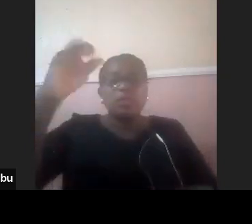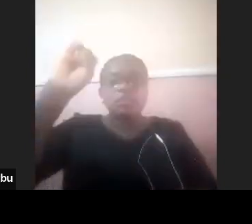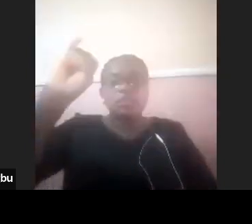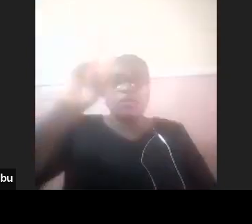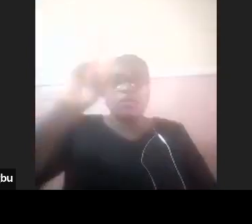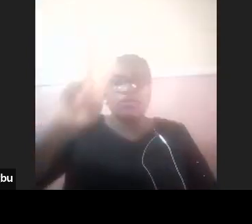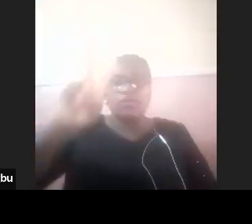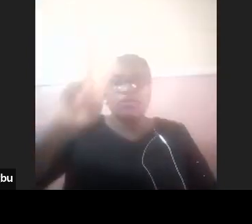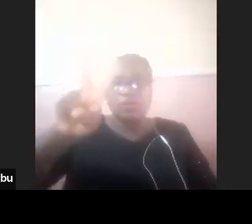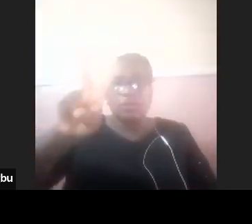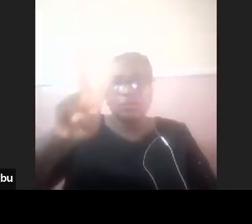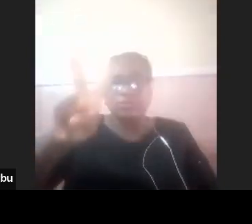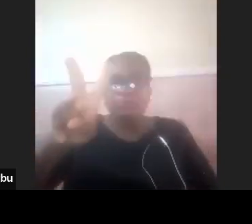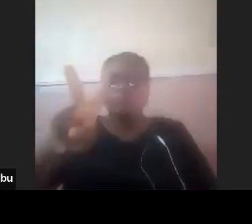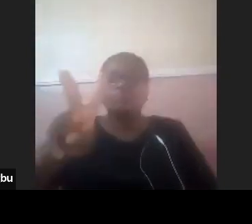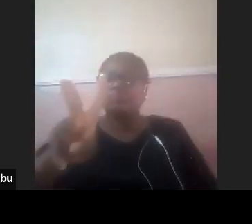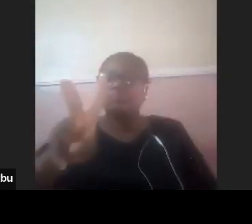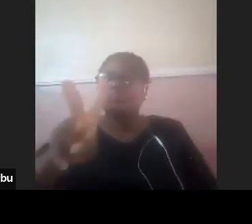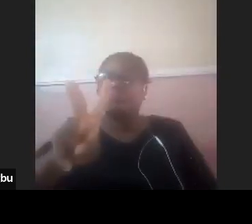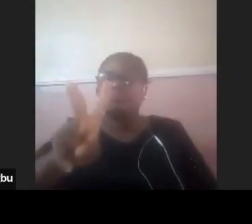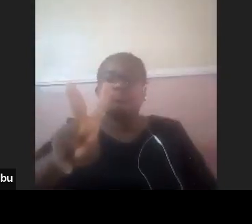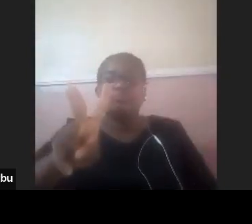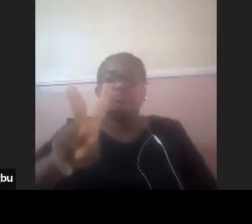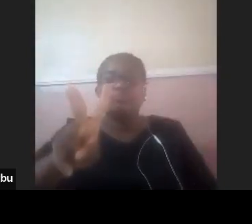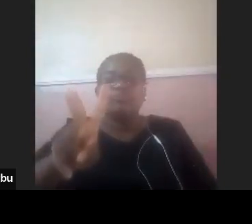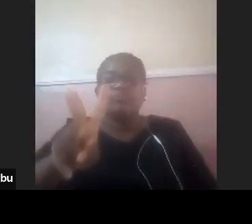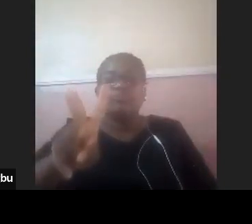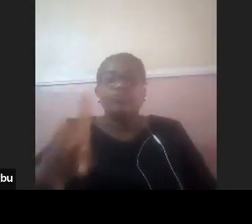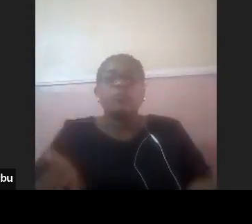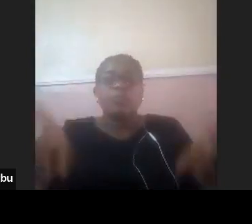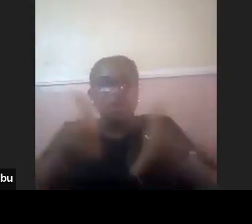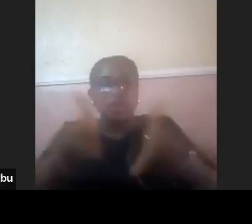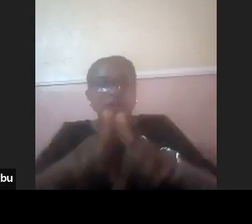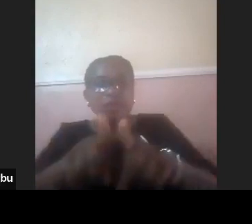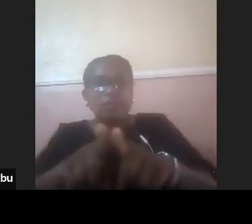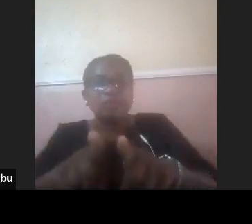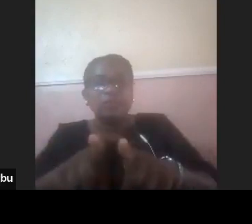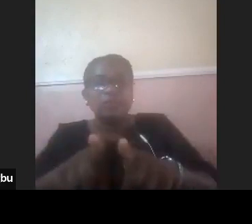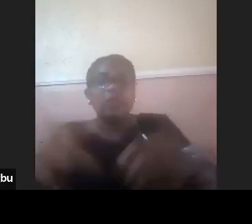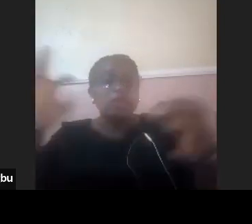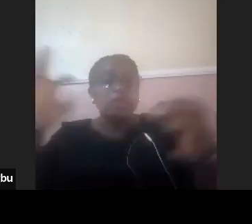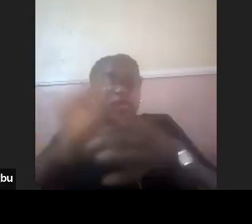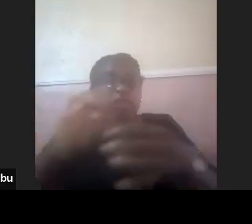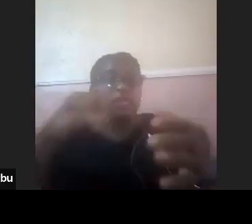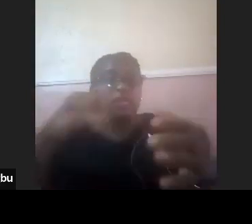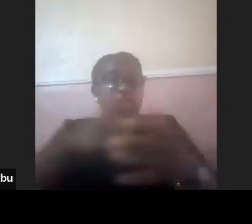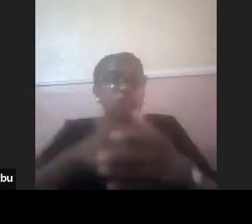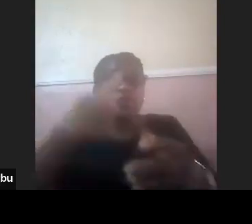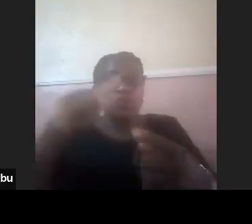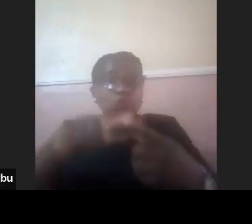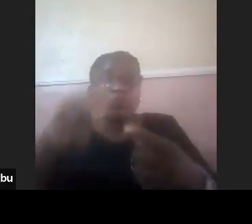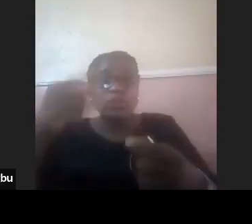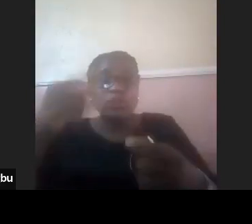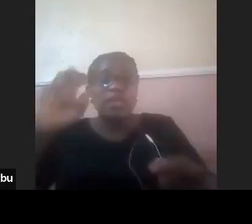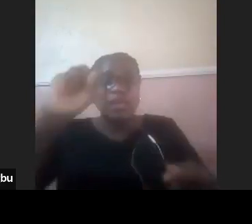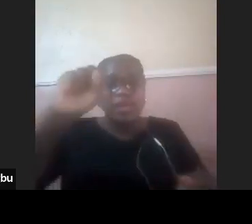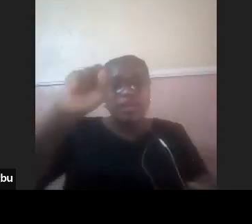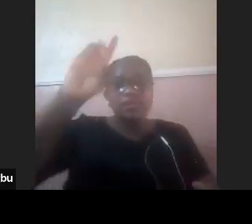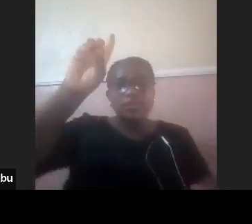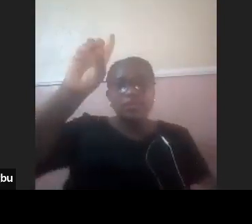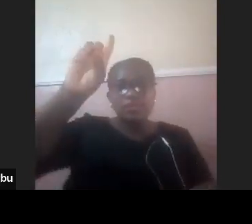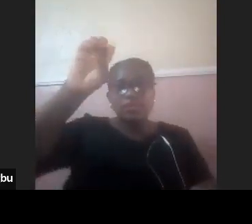And you link it to any other SDG. So maybe your